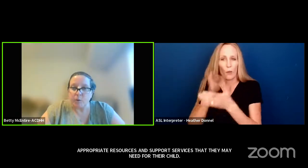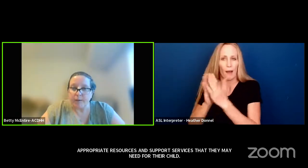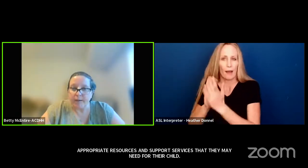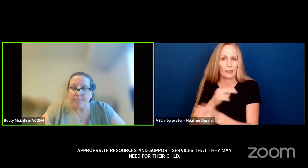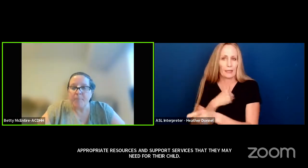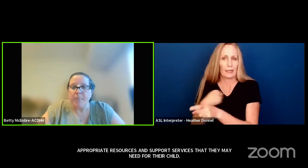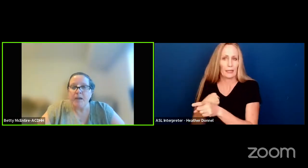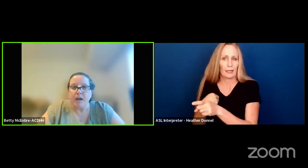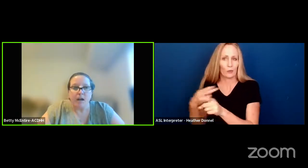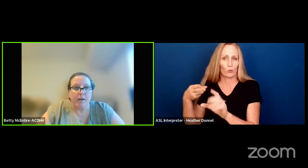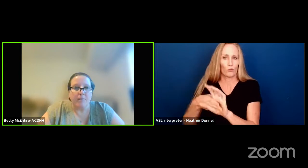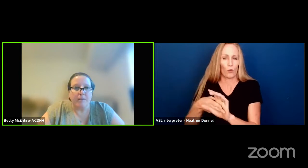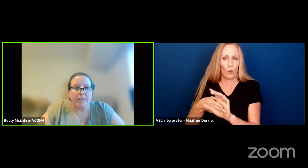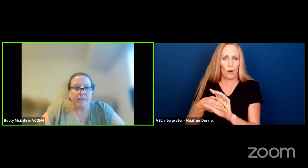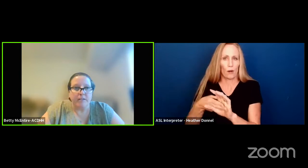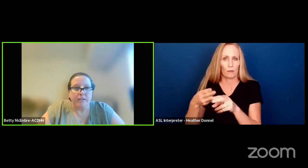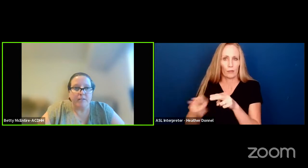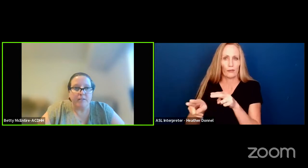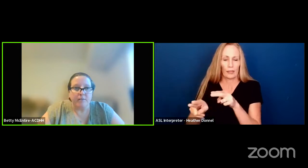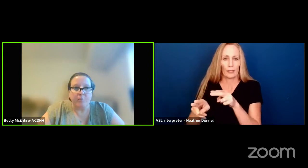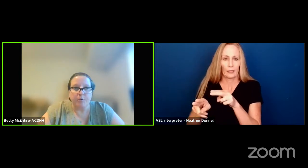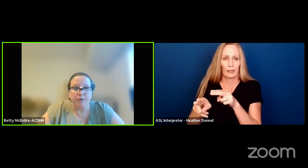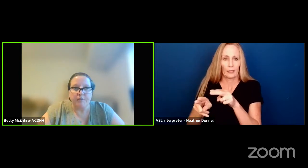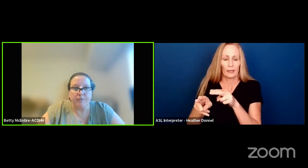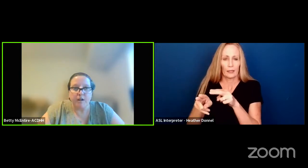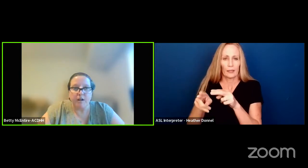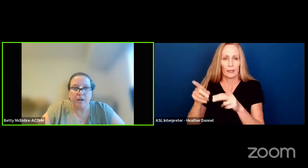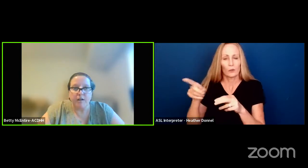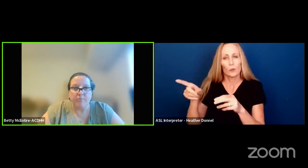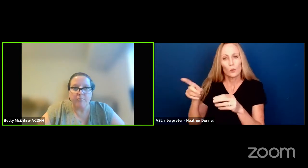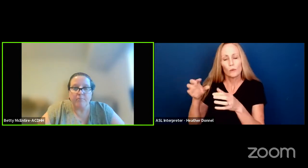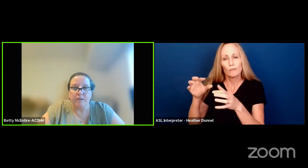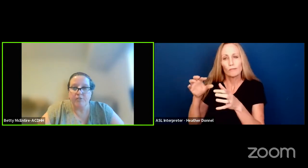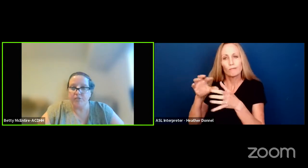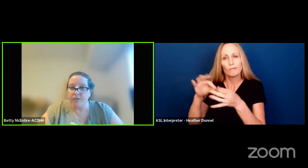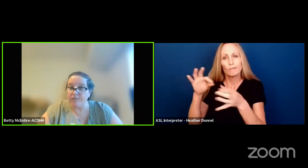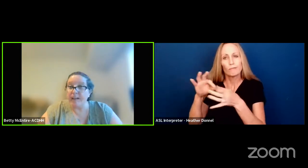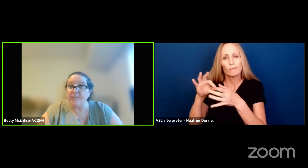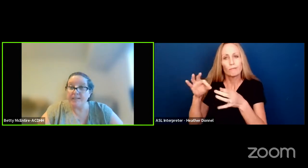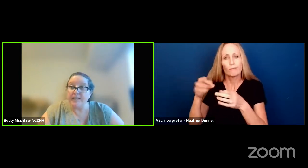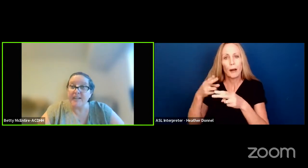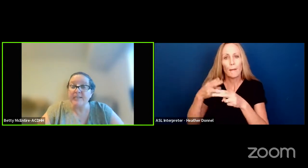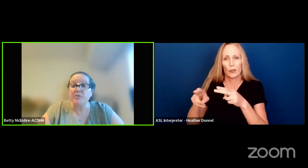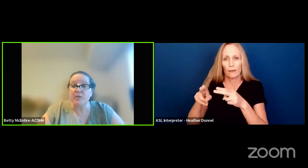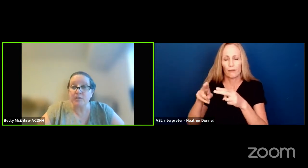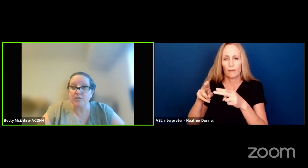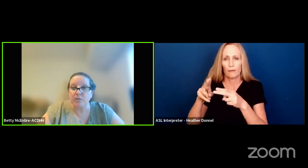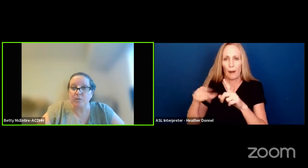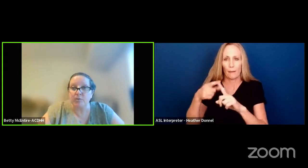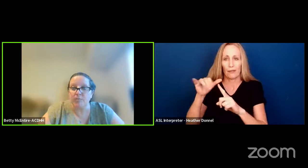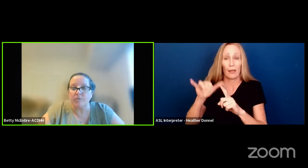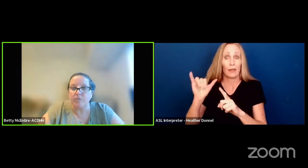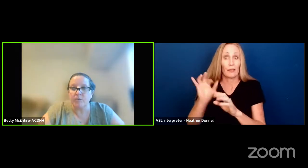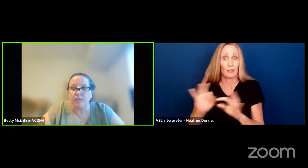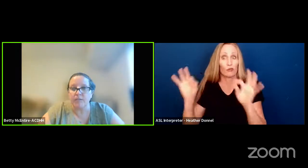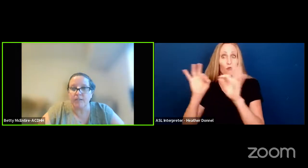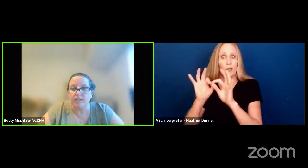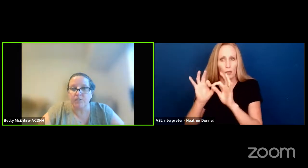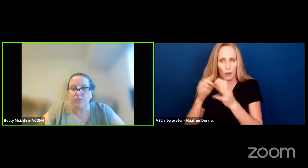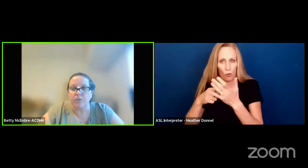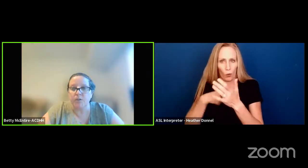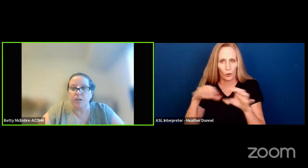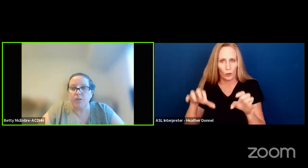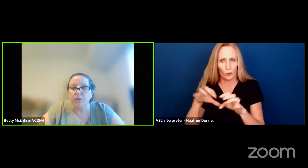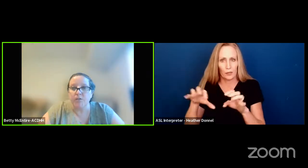on real quick to give a brief mention of that, because that is critical to what we've been doing